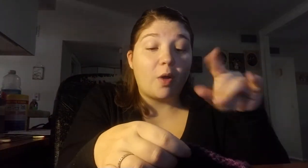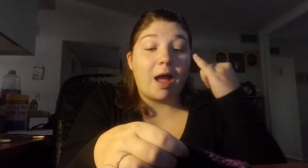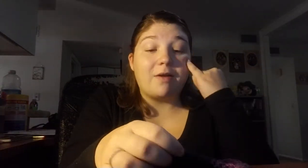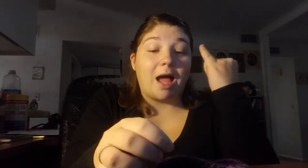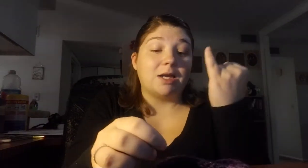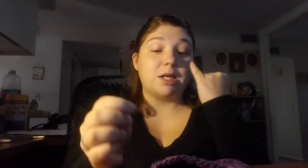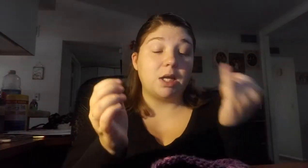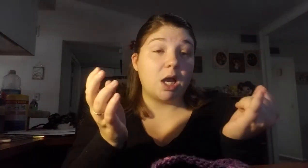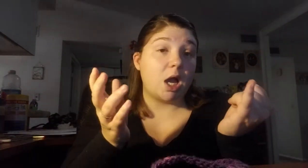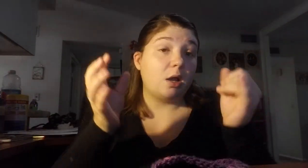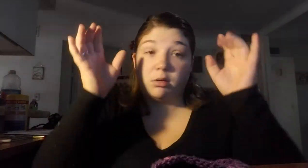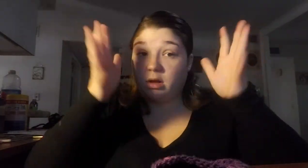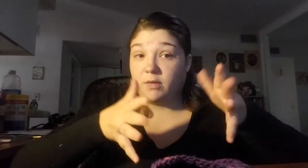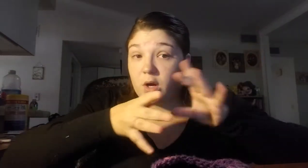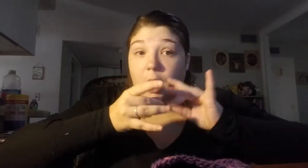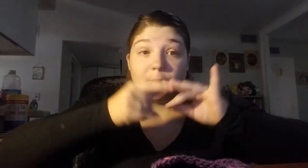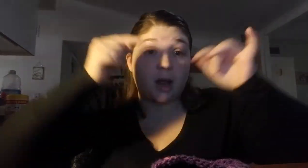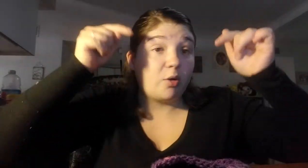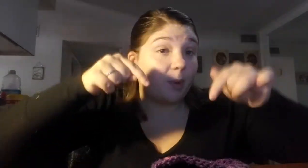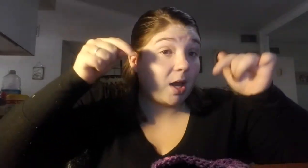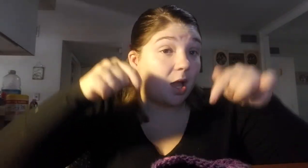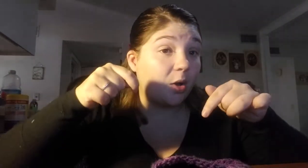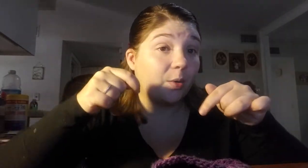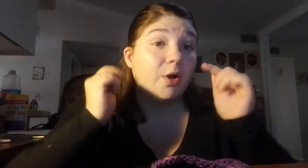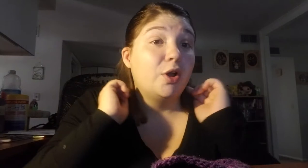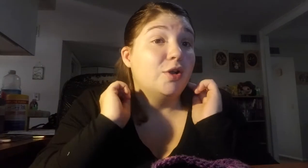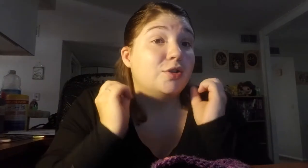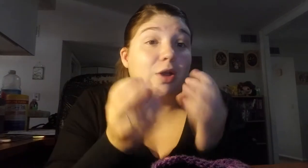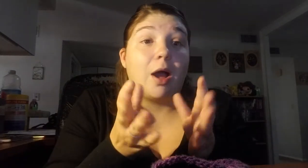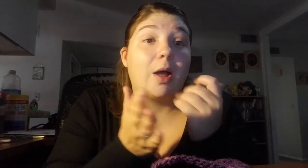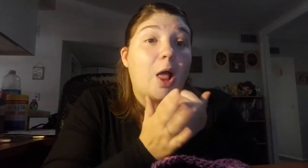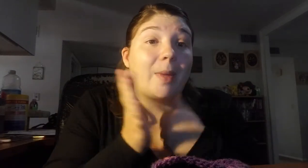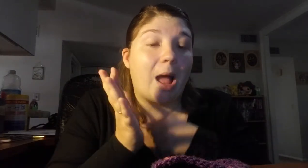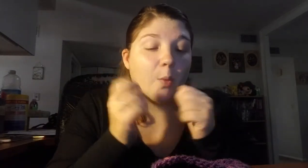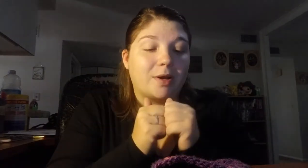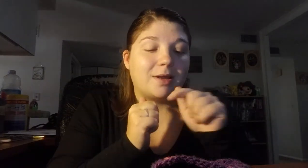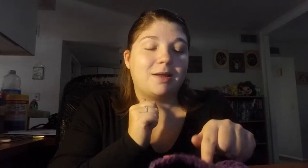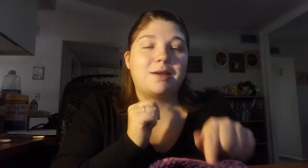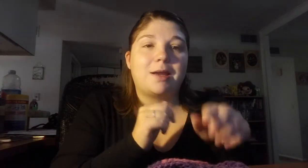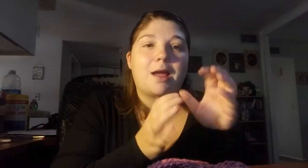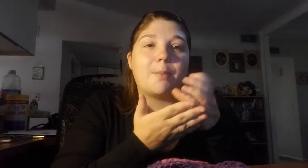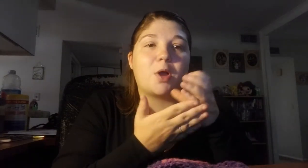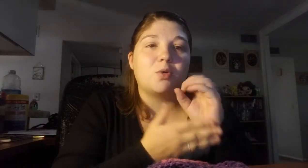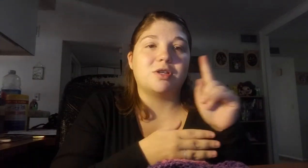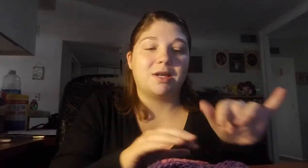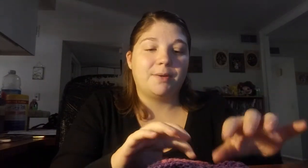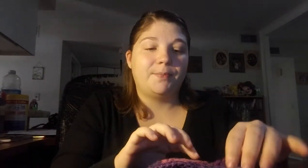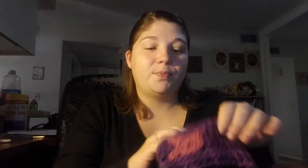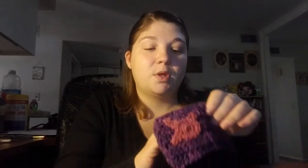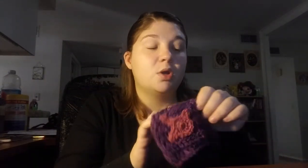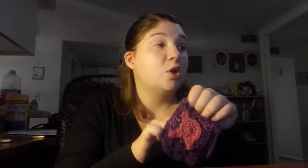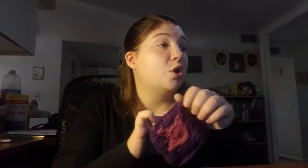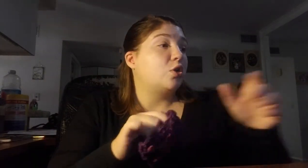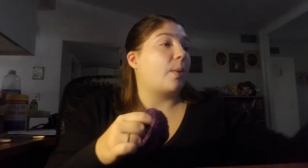have ideas, leave a comment down below so help me out with this cup cozy. So I'm going to